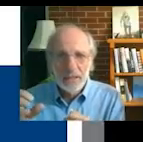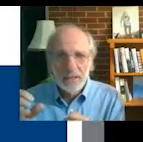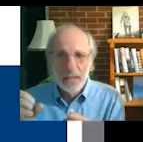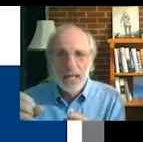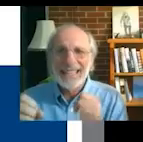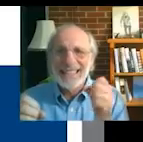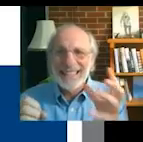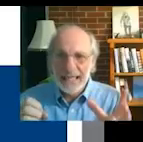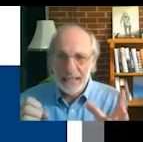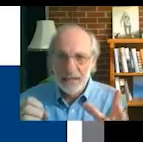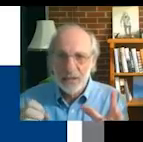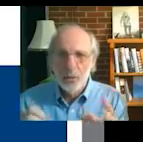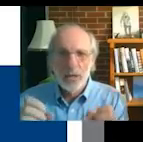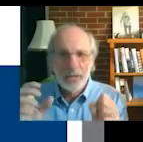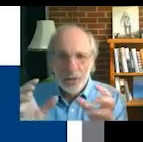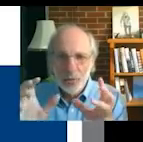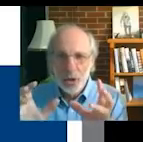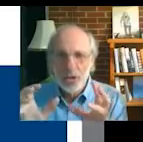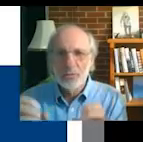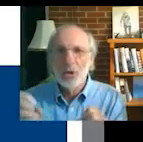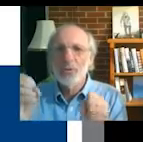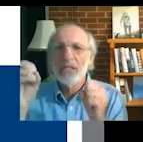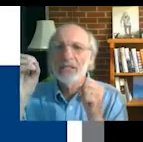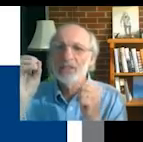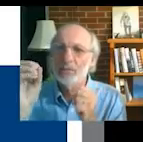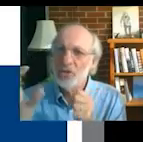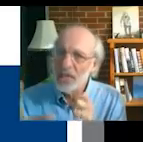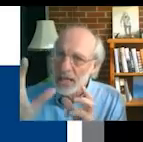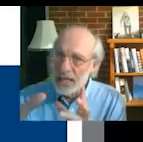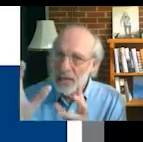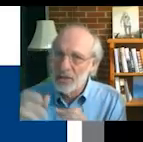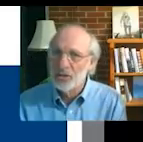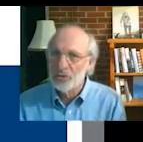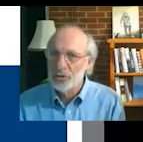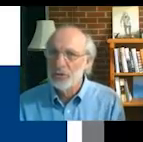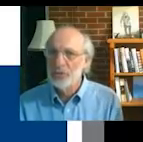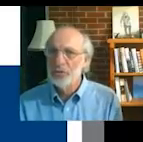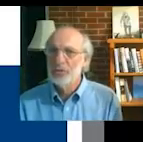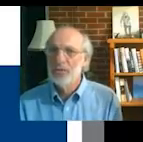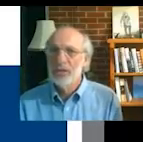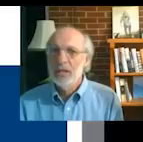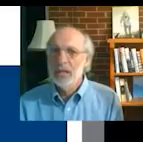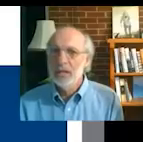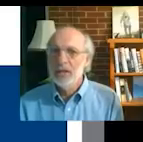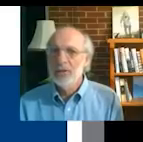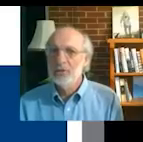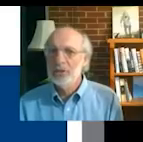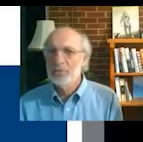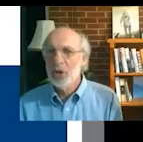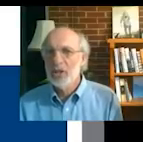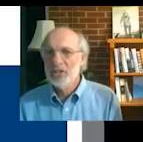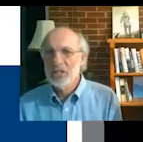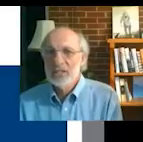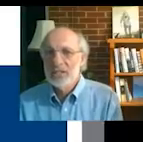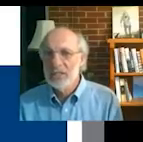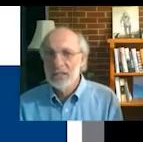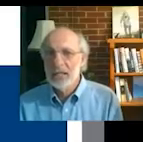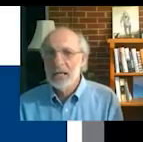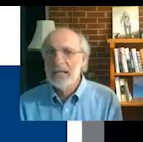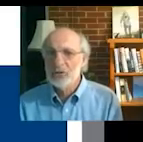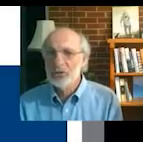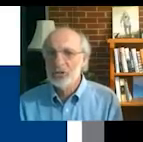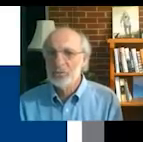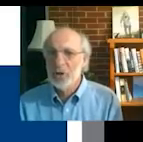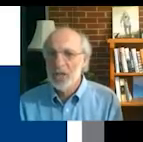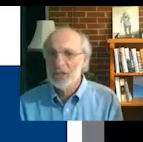it, I get it. Whatever you want in the moment is obtained through the response. It's